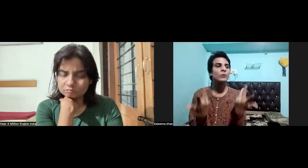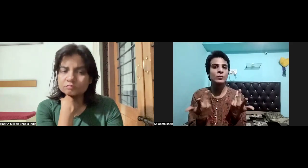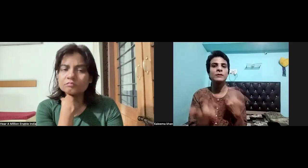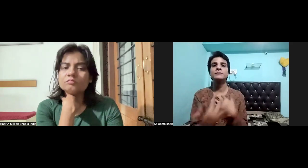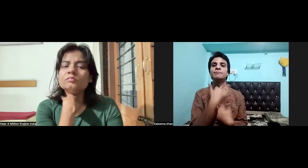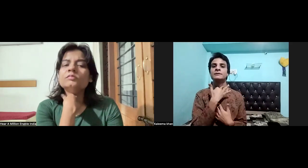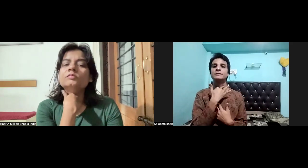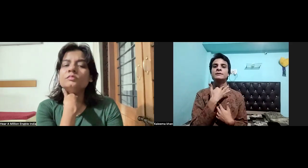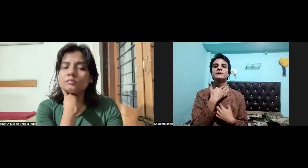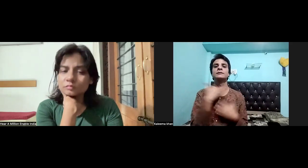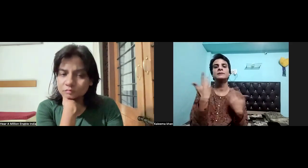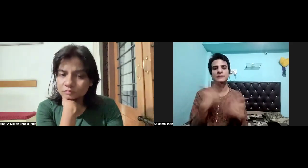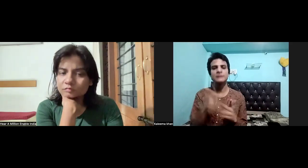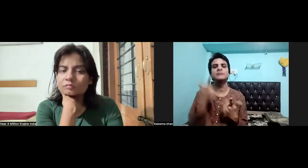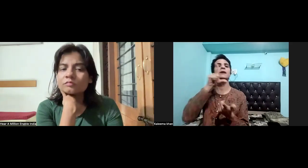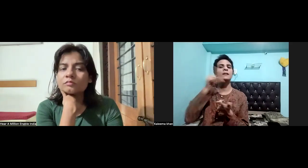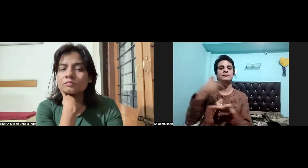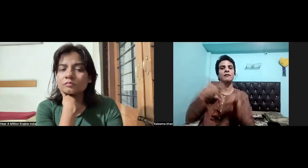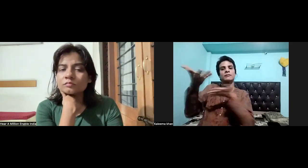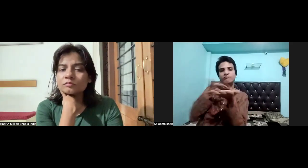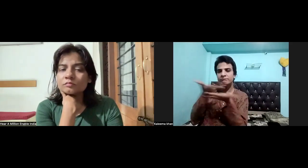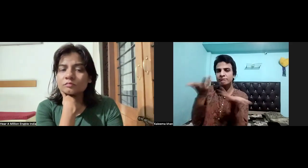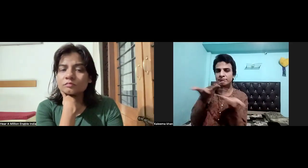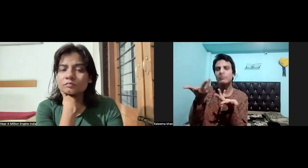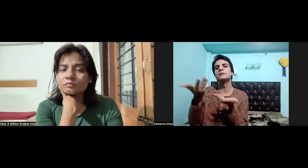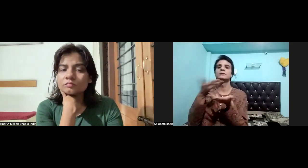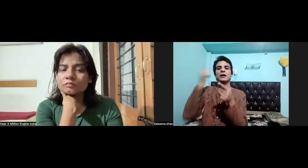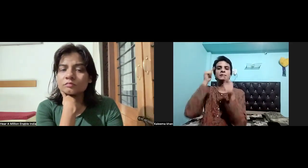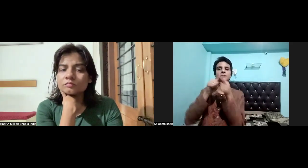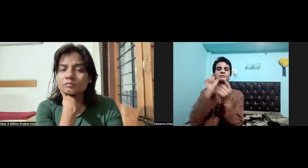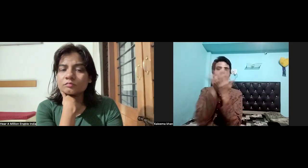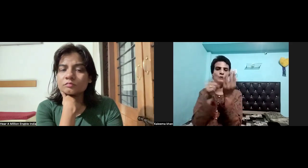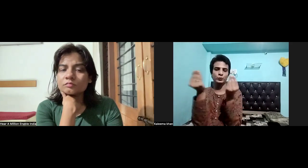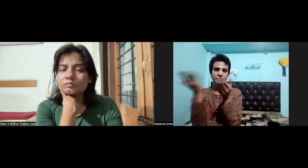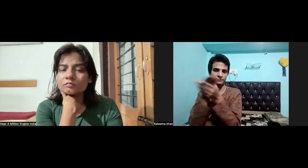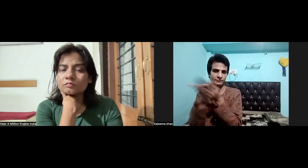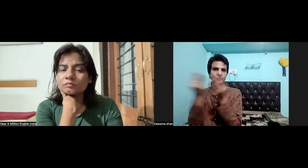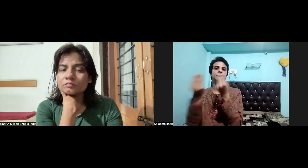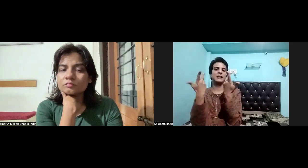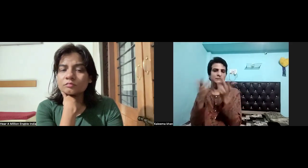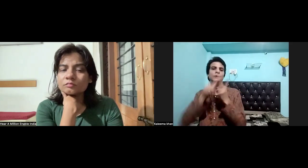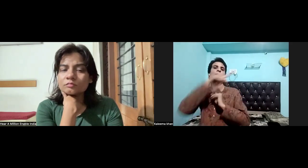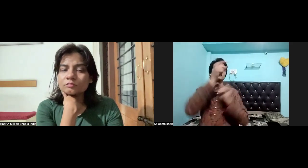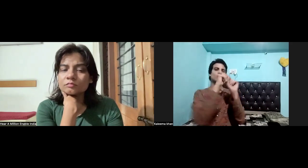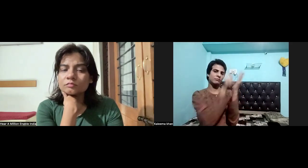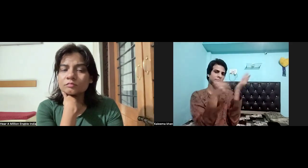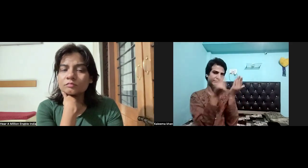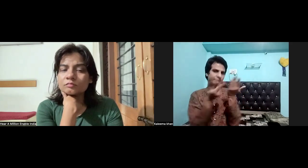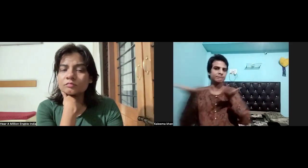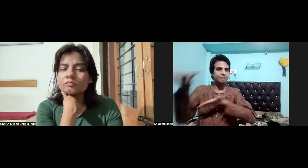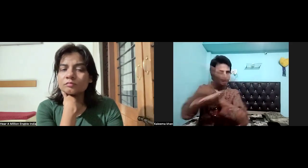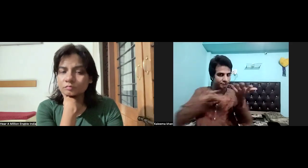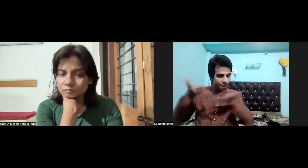to collaborate. They told me, and then I was stuck with whom I would like to collaborate. So I discussed with Harmanpreet. We had